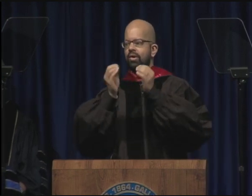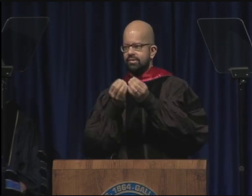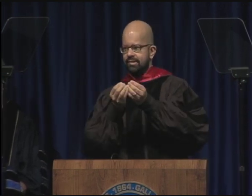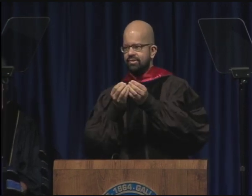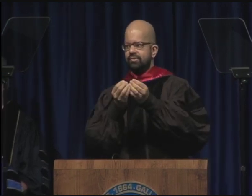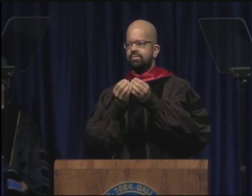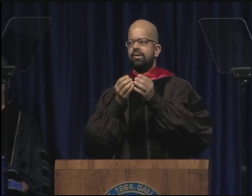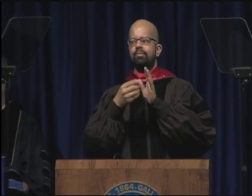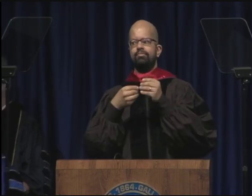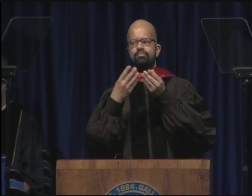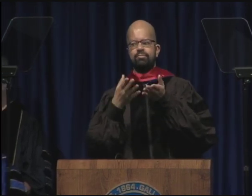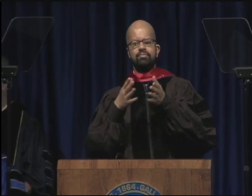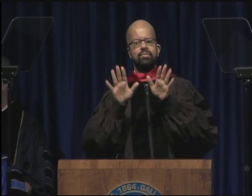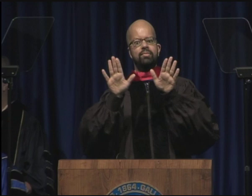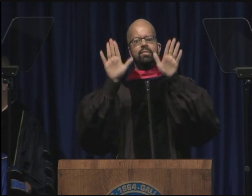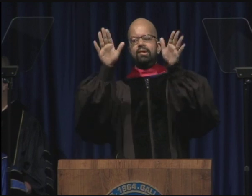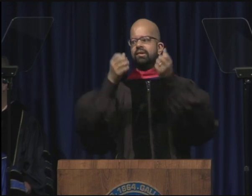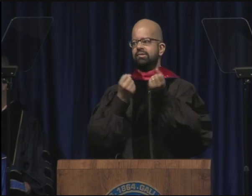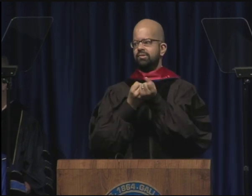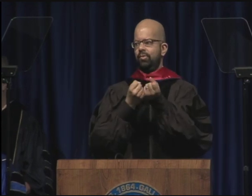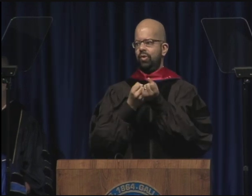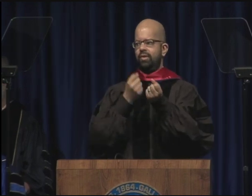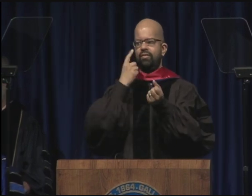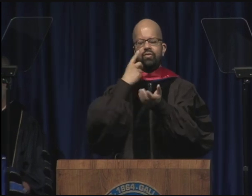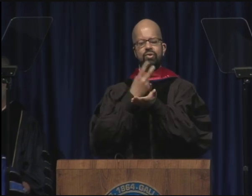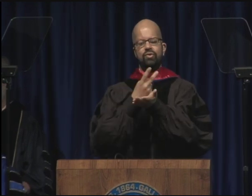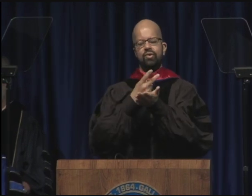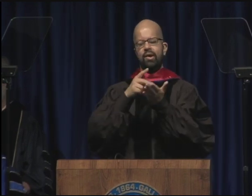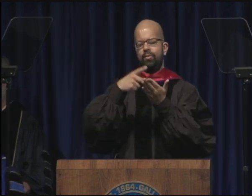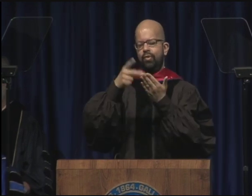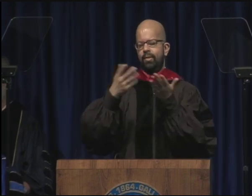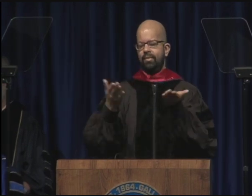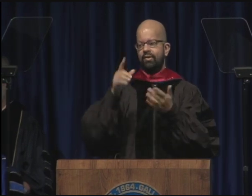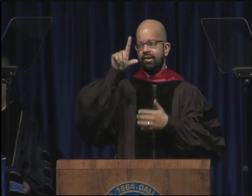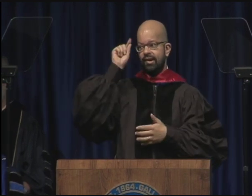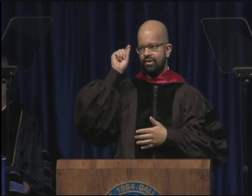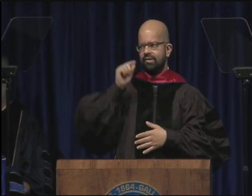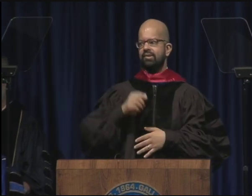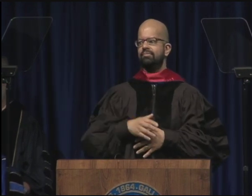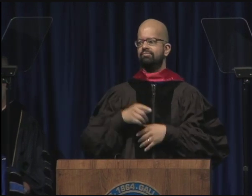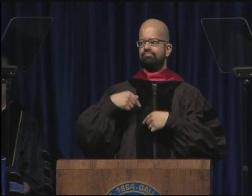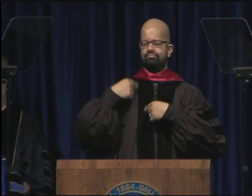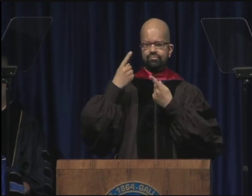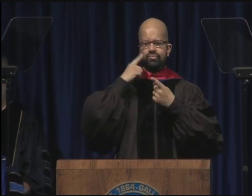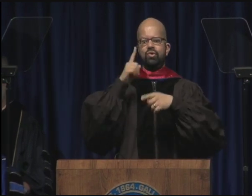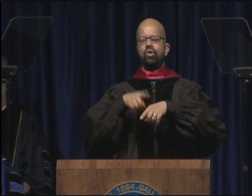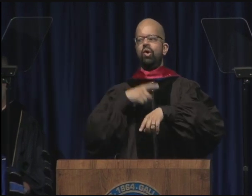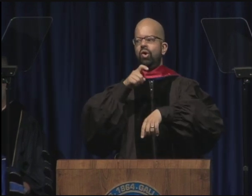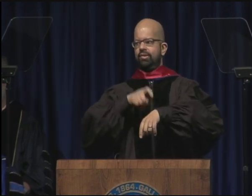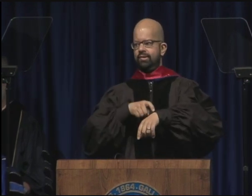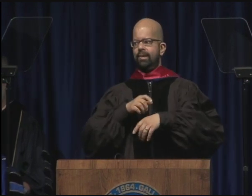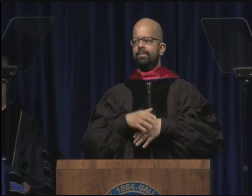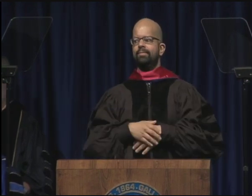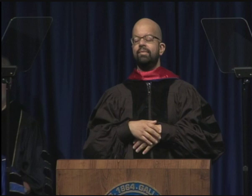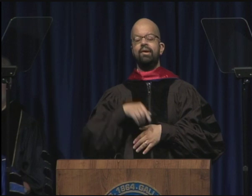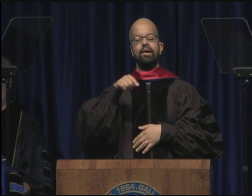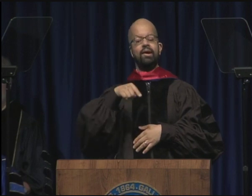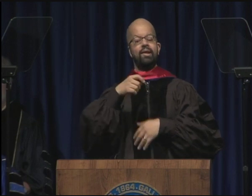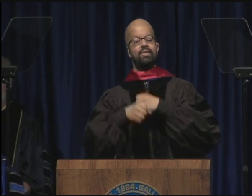or organization that's provided exemplary support to a graduate program at Gallaudet over a substantial period of